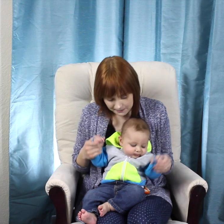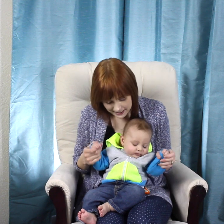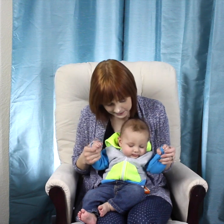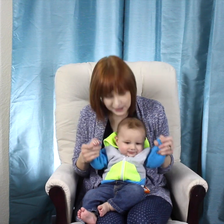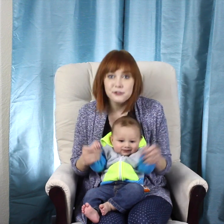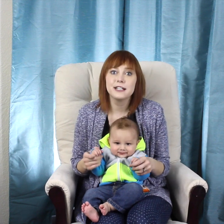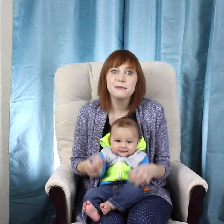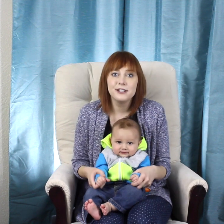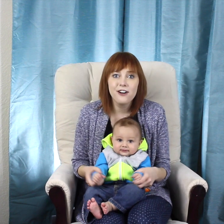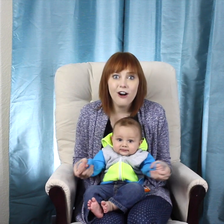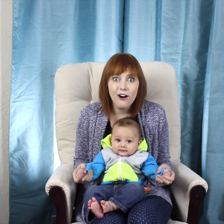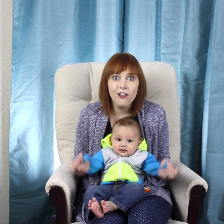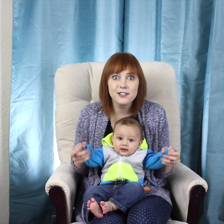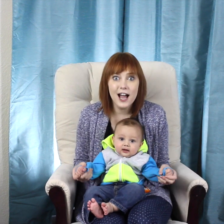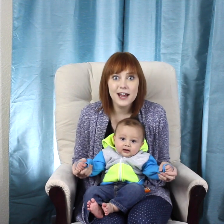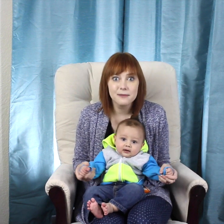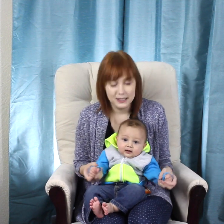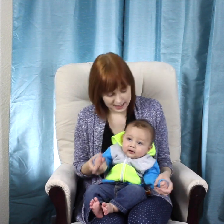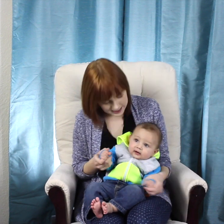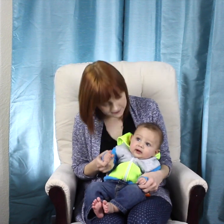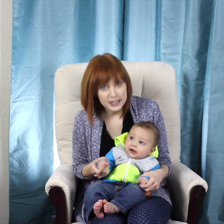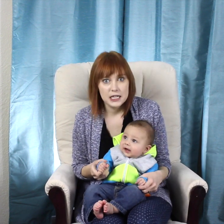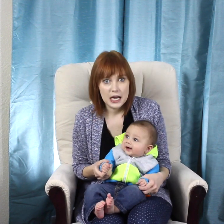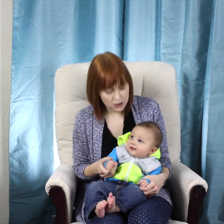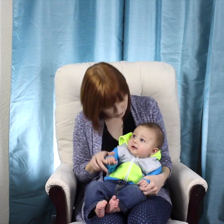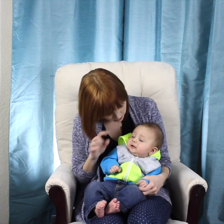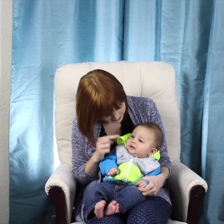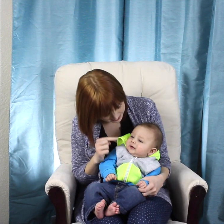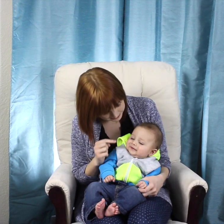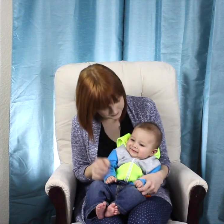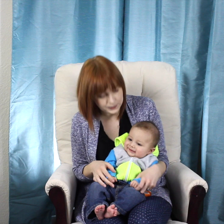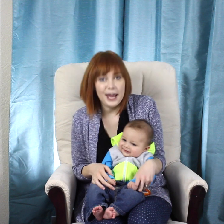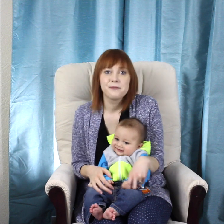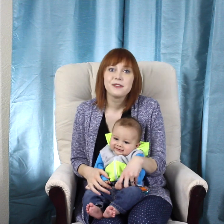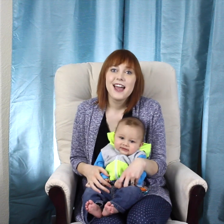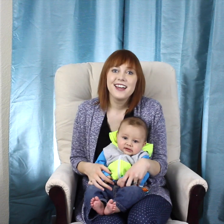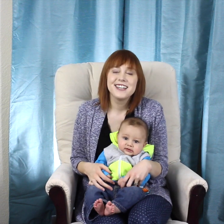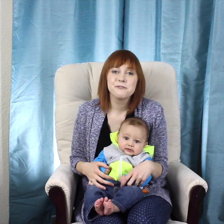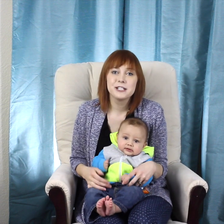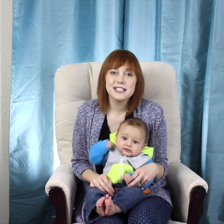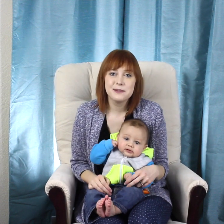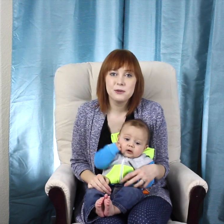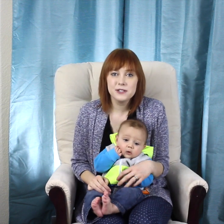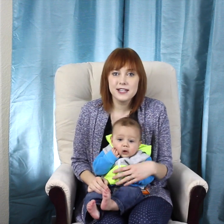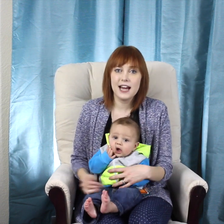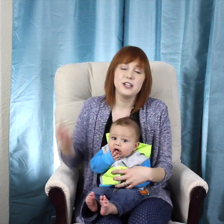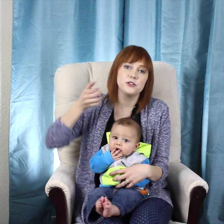babies drink milk all the time. Even at night. No more at night. It's a really simple sign. You